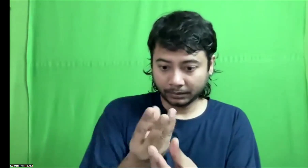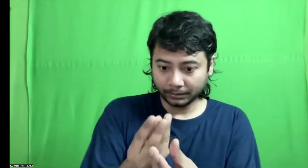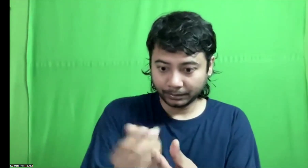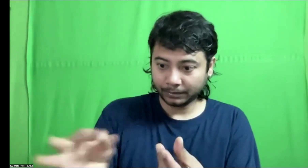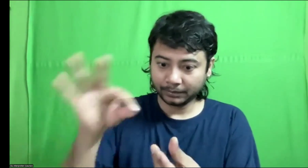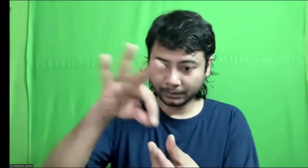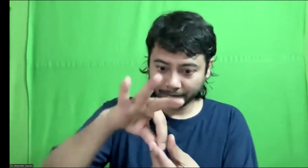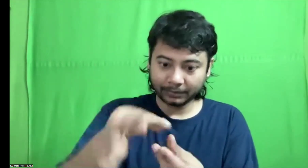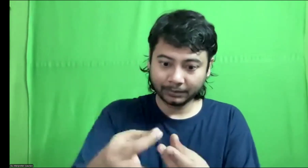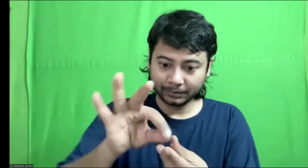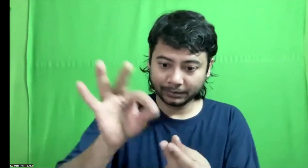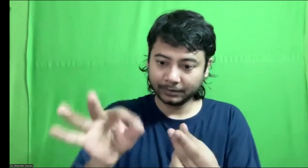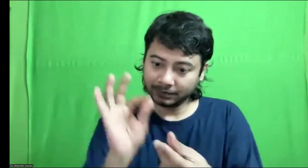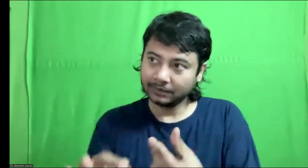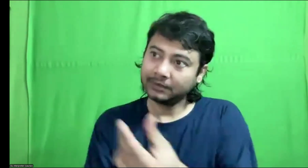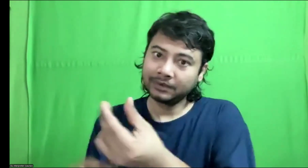of ghee,